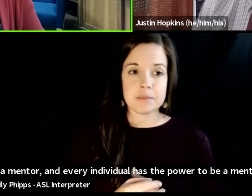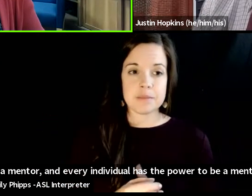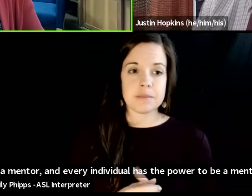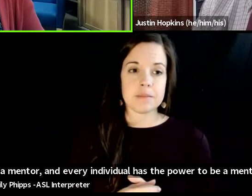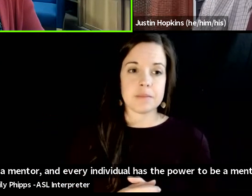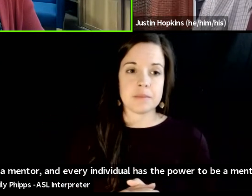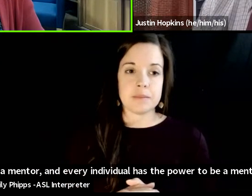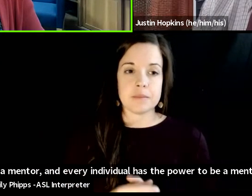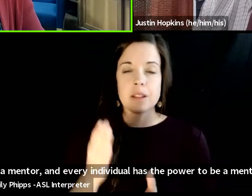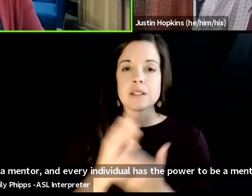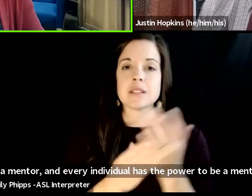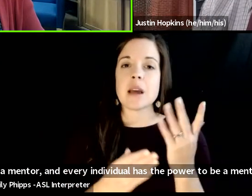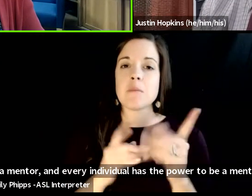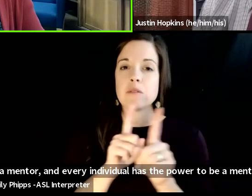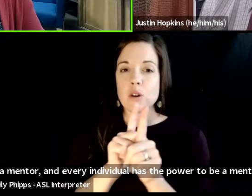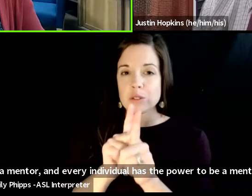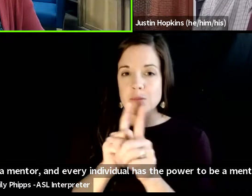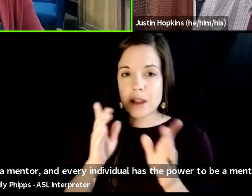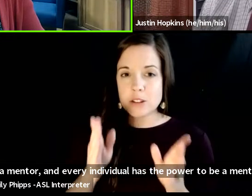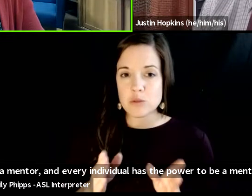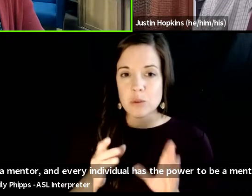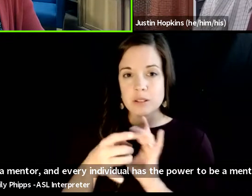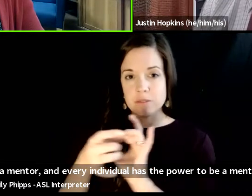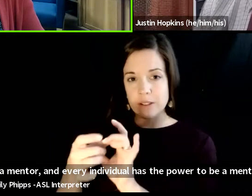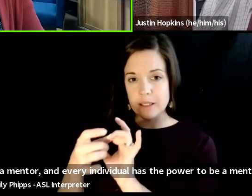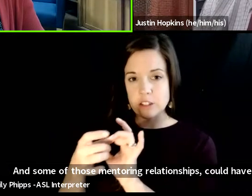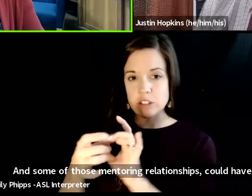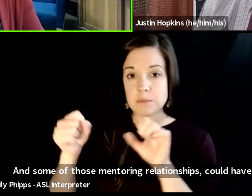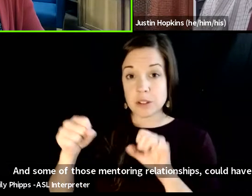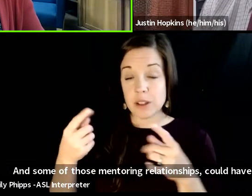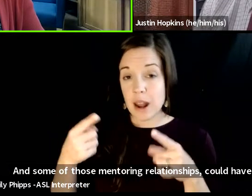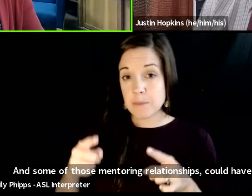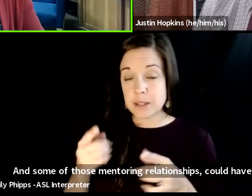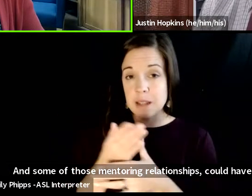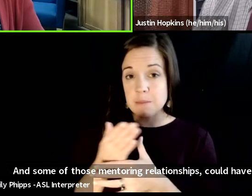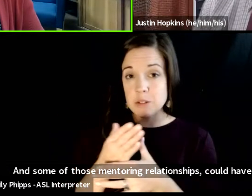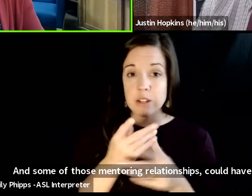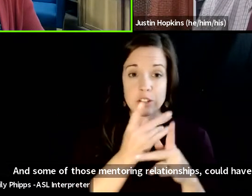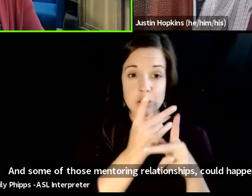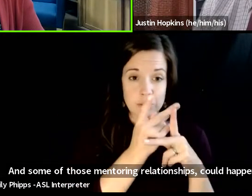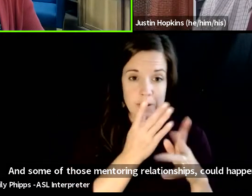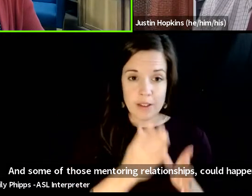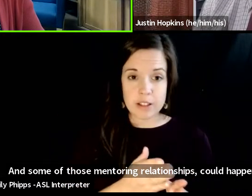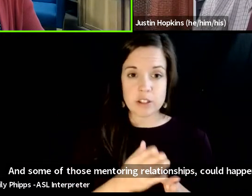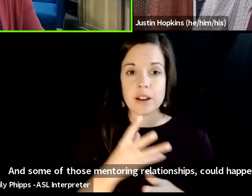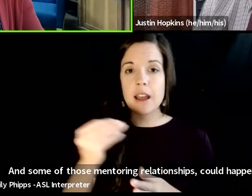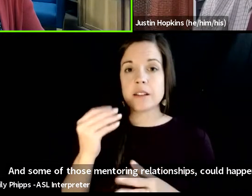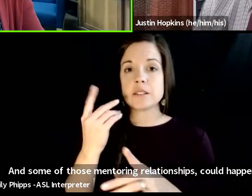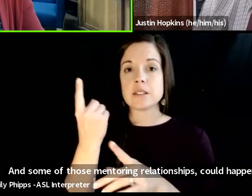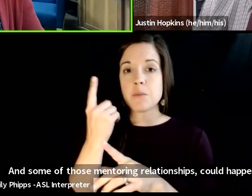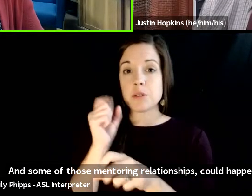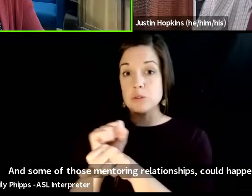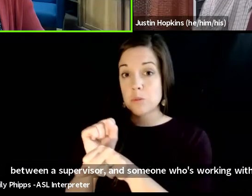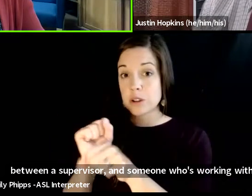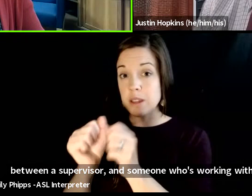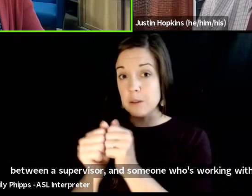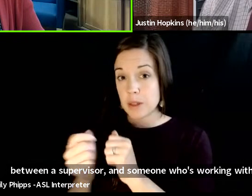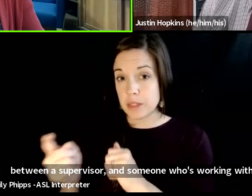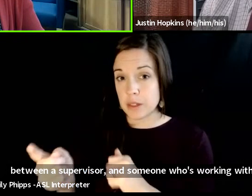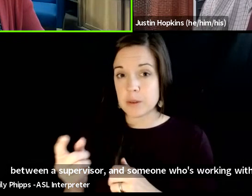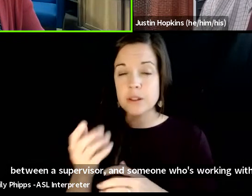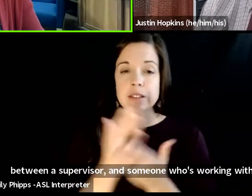some of those mentored relationships could happen between a supervisor and someone who is working with you. Some of those